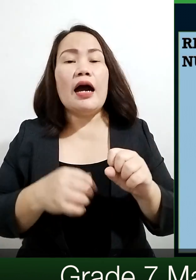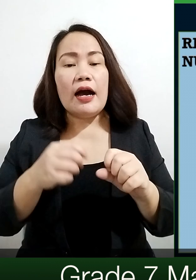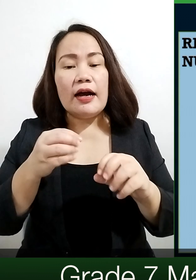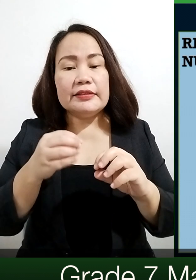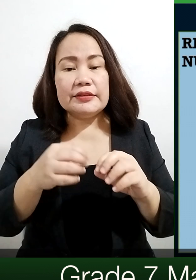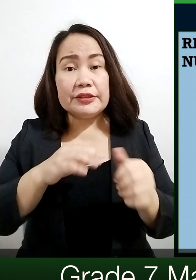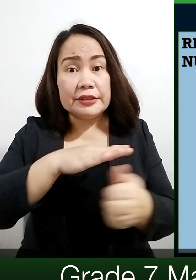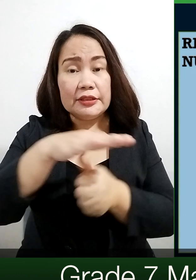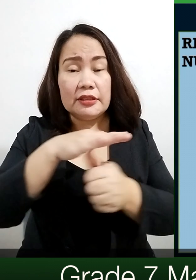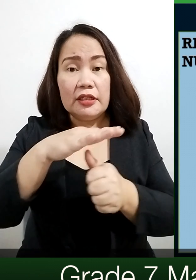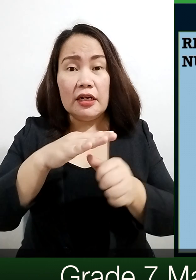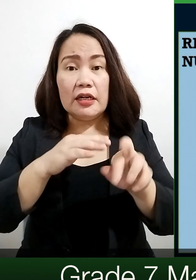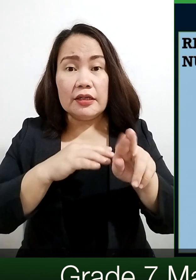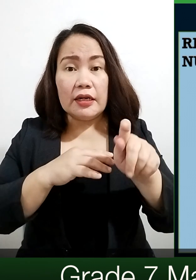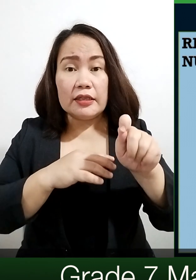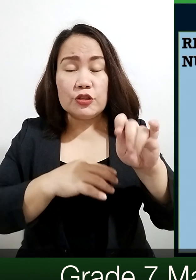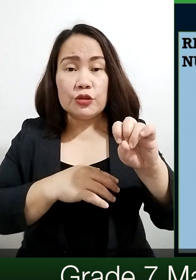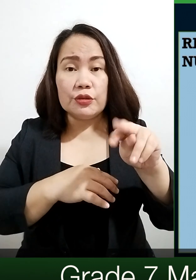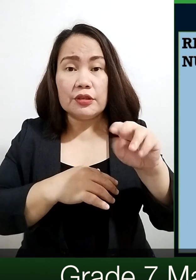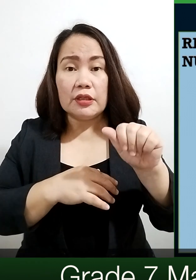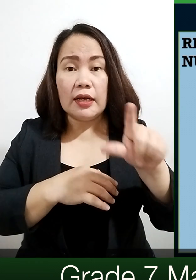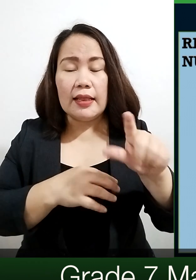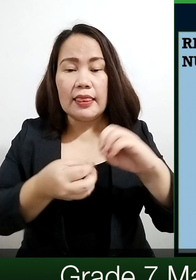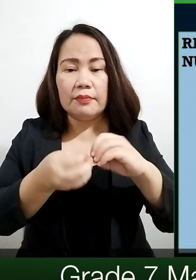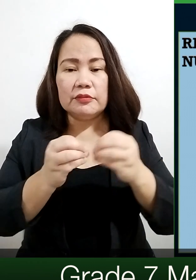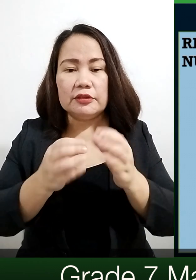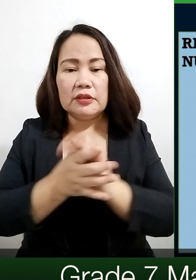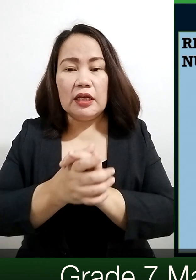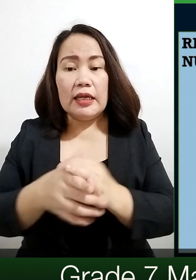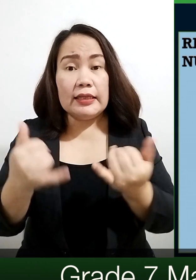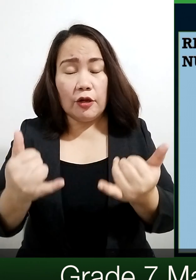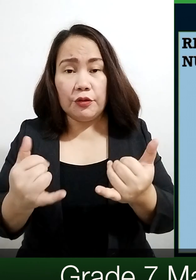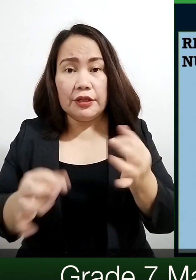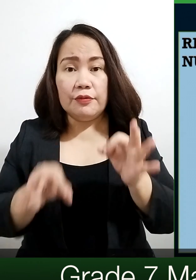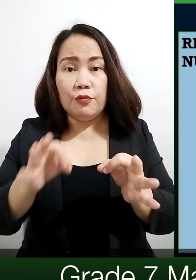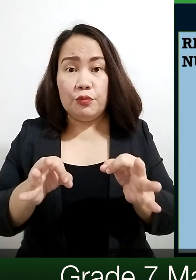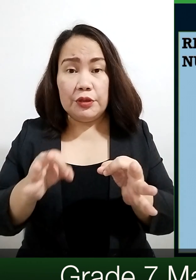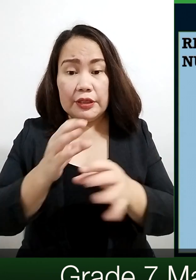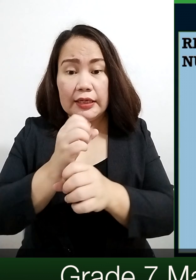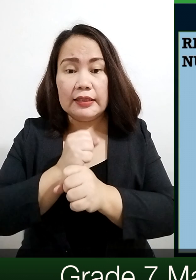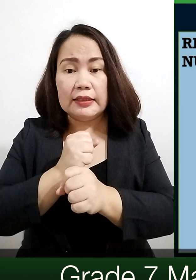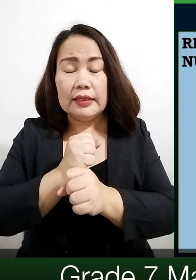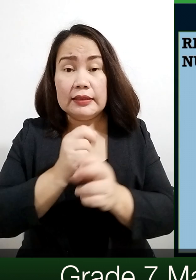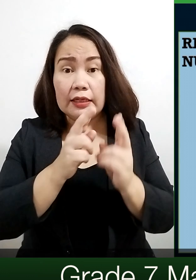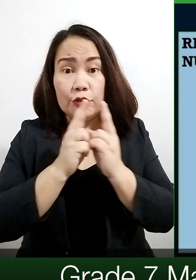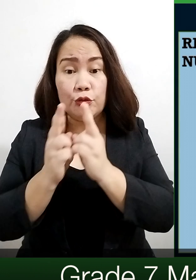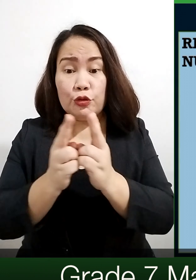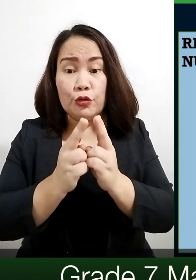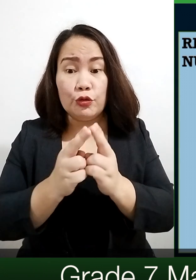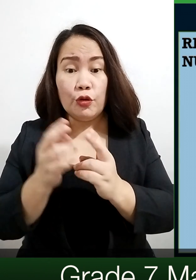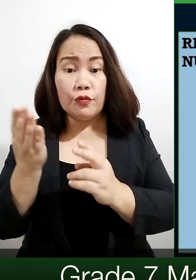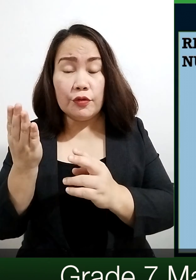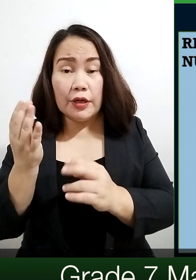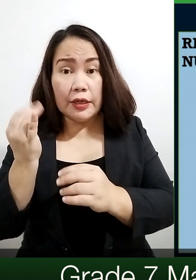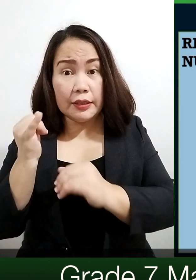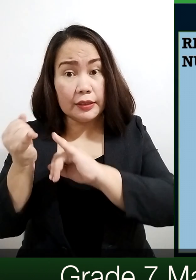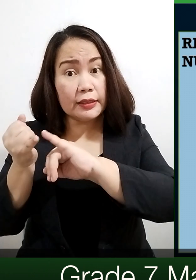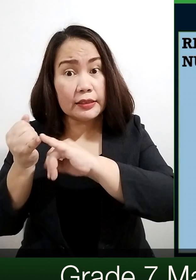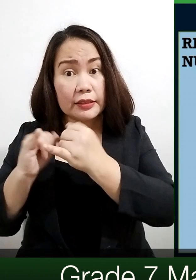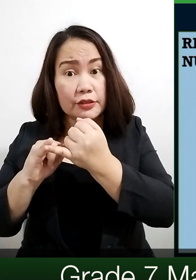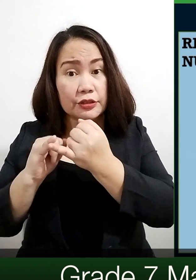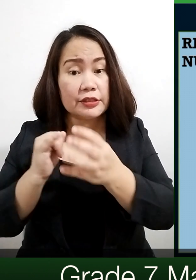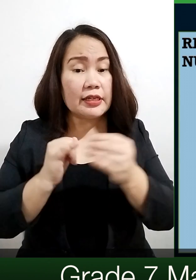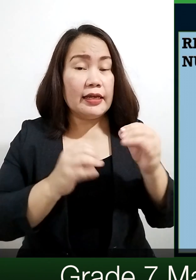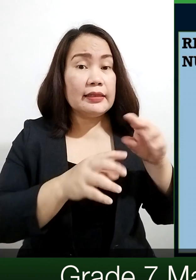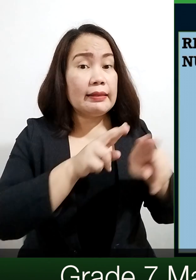if we will be getting the union of integers and non-integers, then that is rational numbers. Okay? And